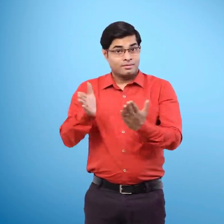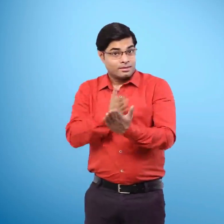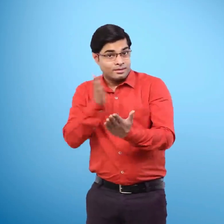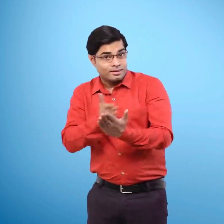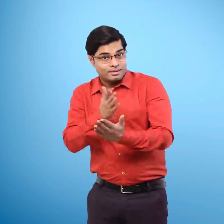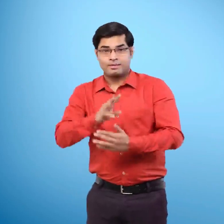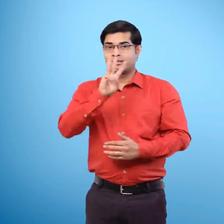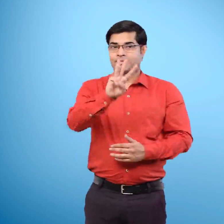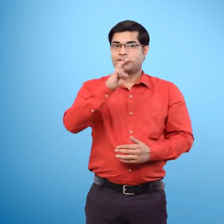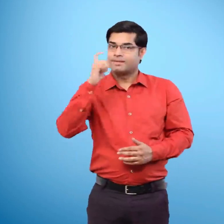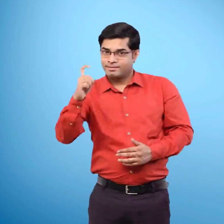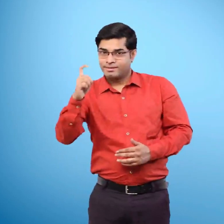page number 37.